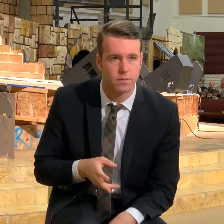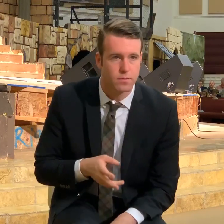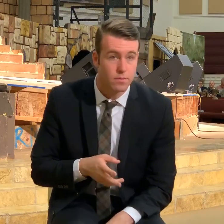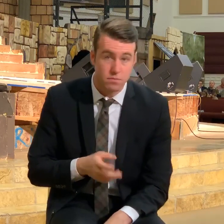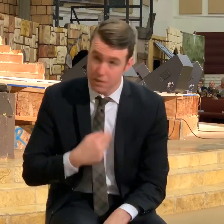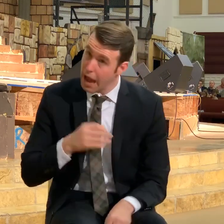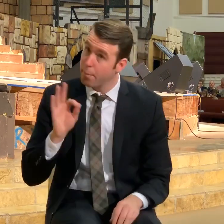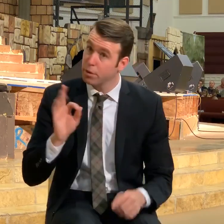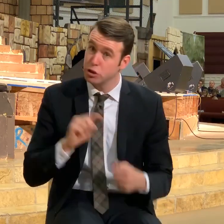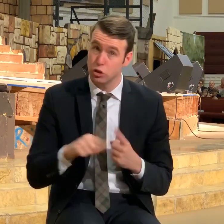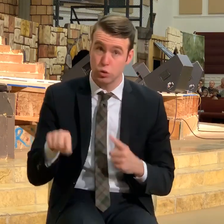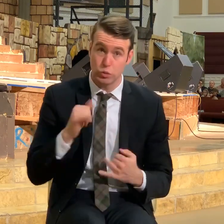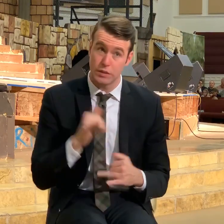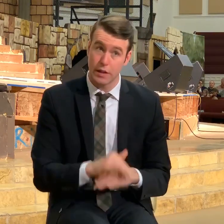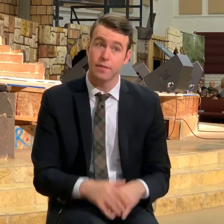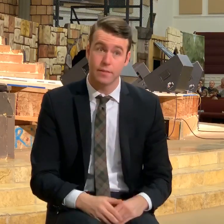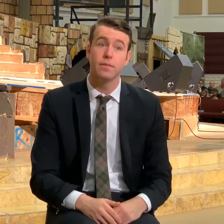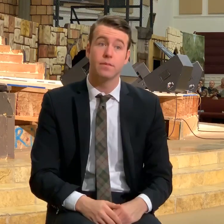I'm preaching tonight.